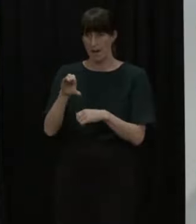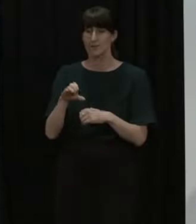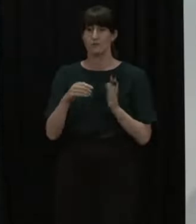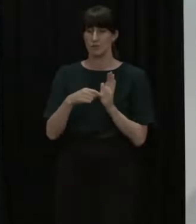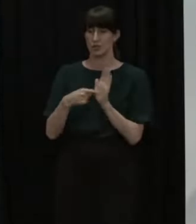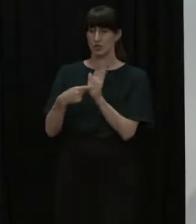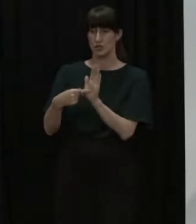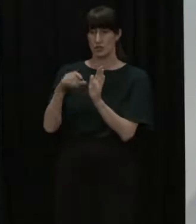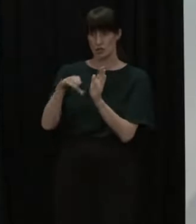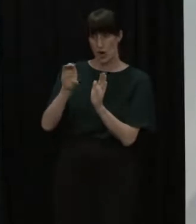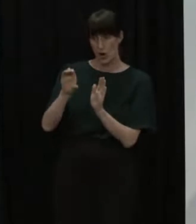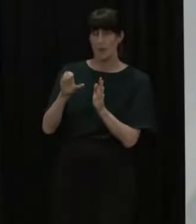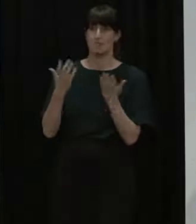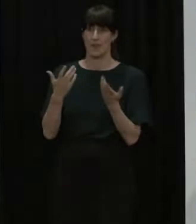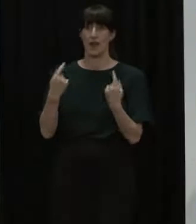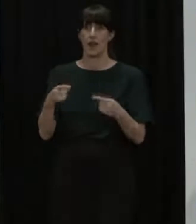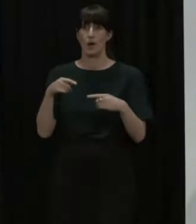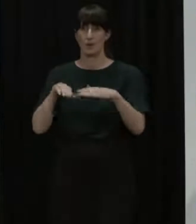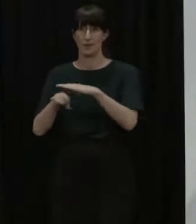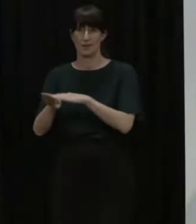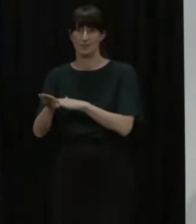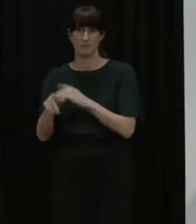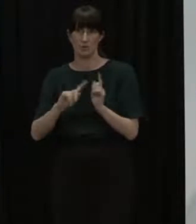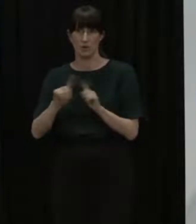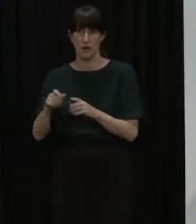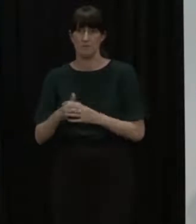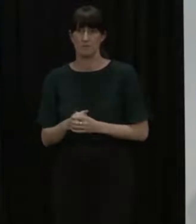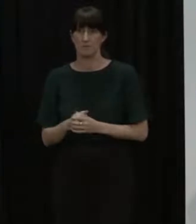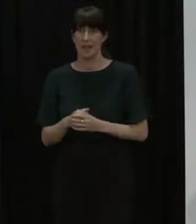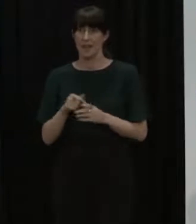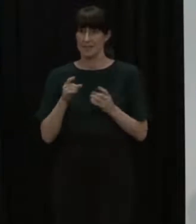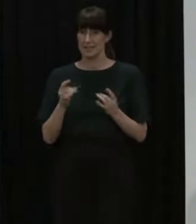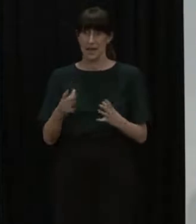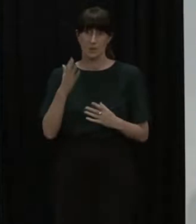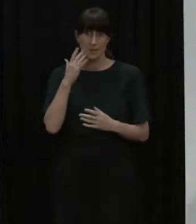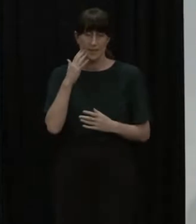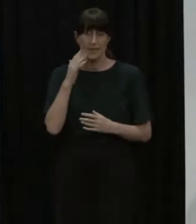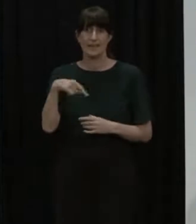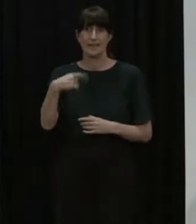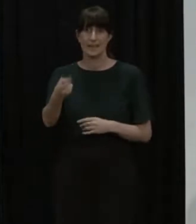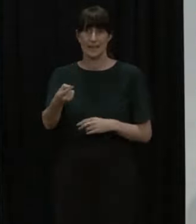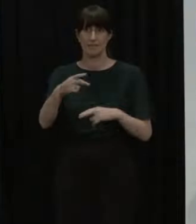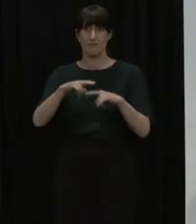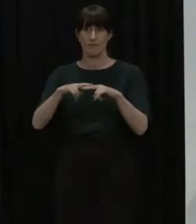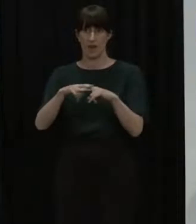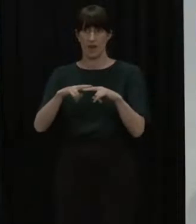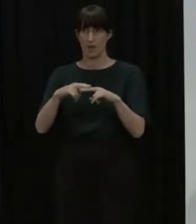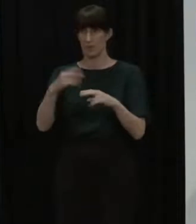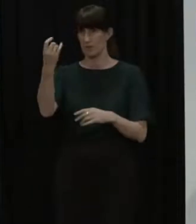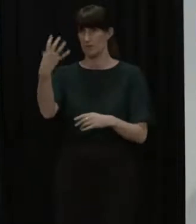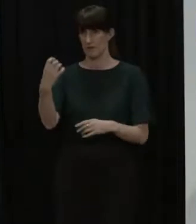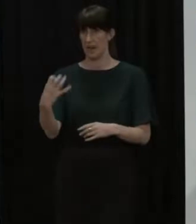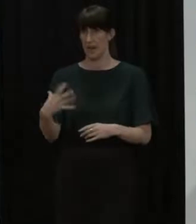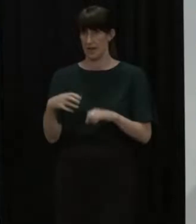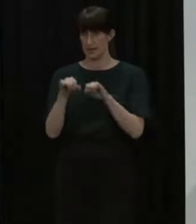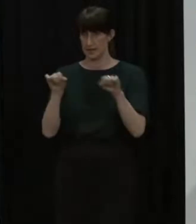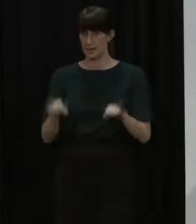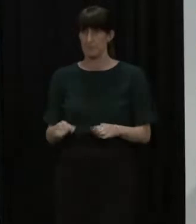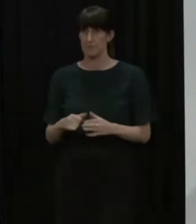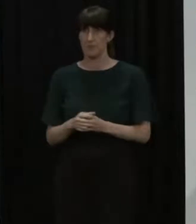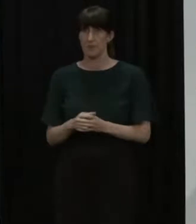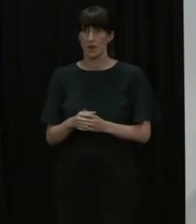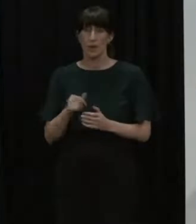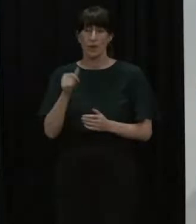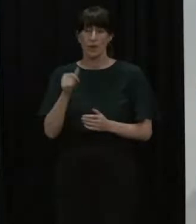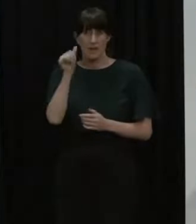And of course, that comes into effect from next Friday. We expect the demand for My Vaccine Passes to keep increasing, so